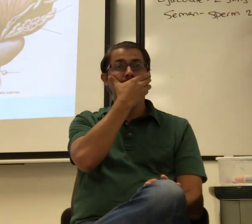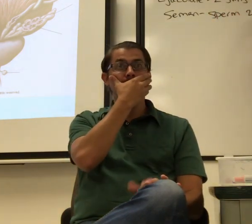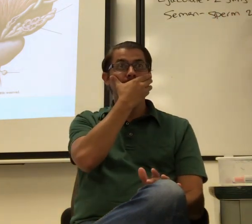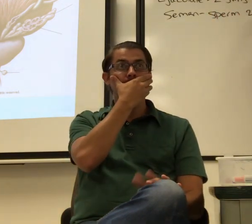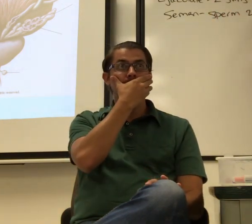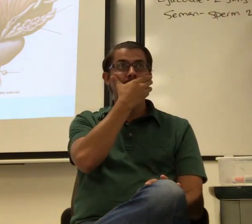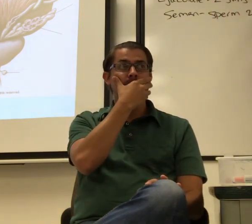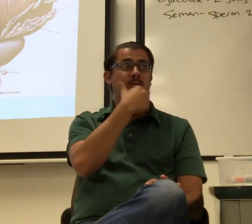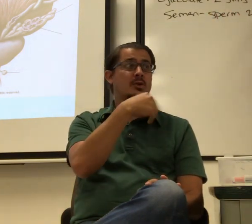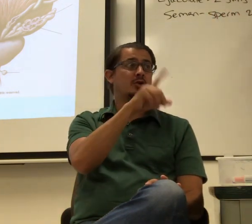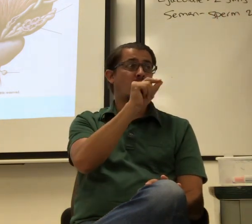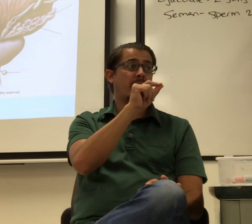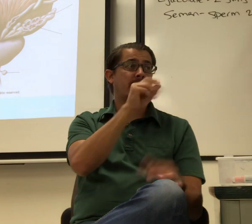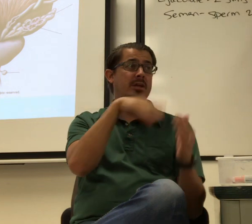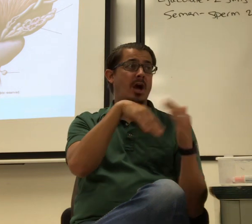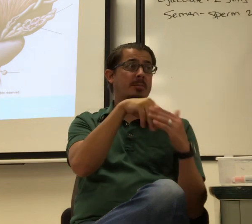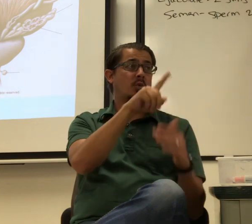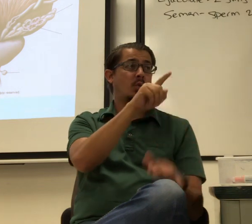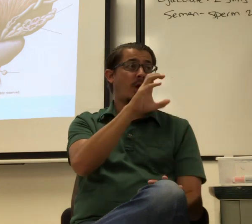20 to 100 million